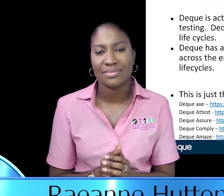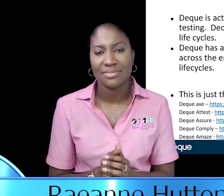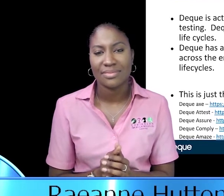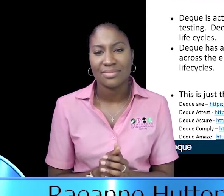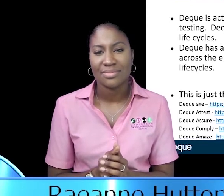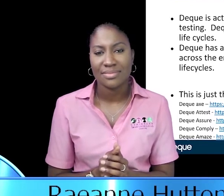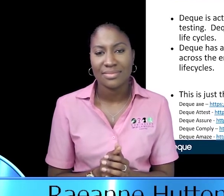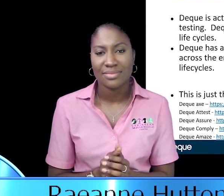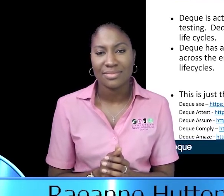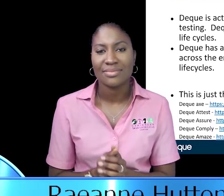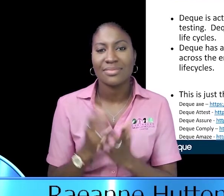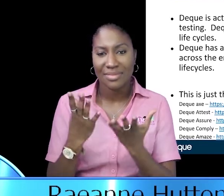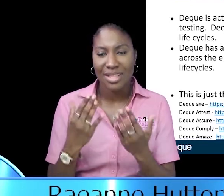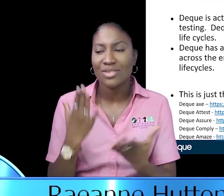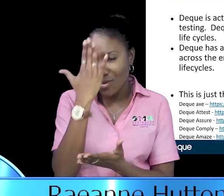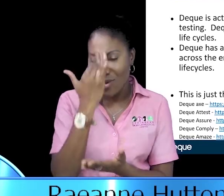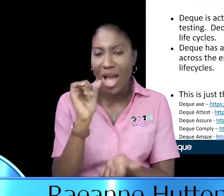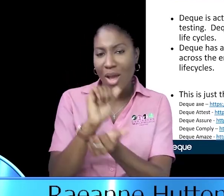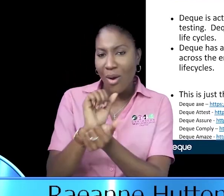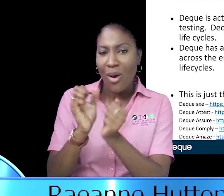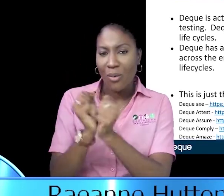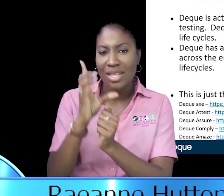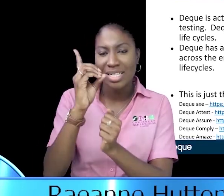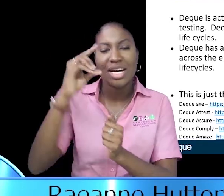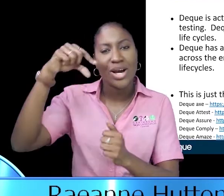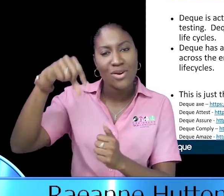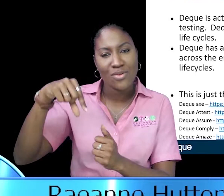design, development, test, maintain